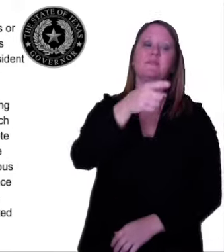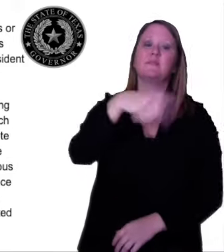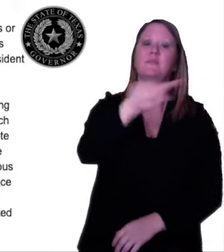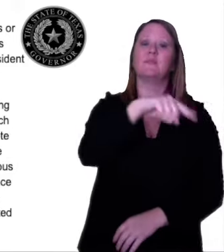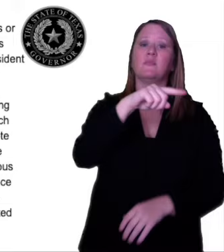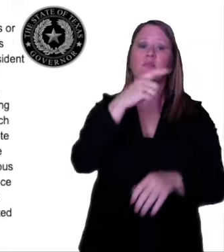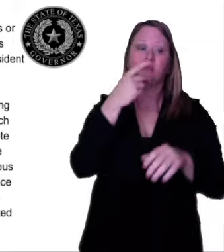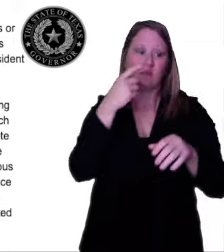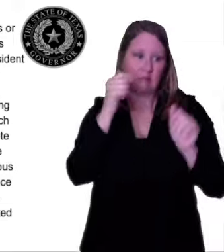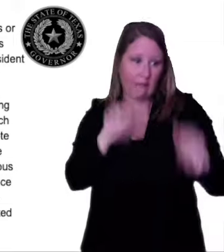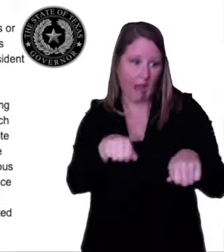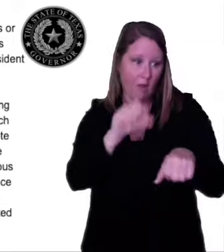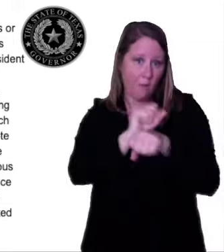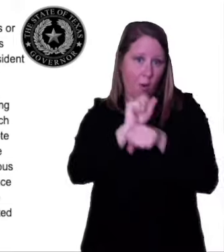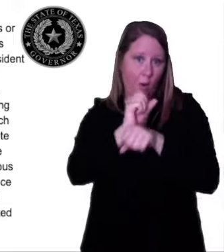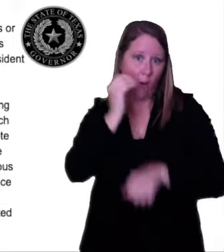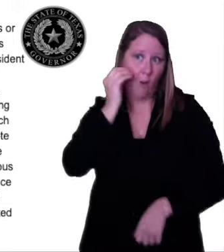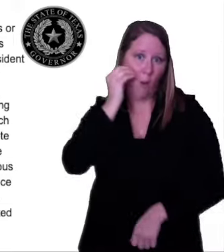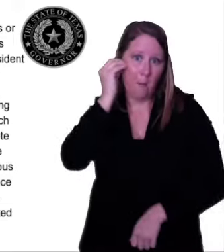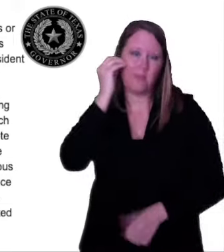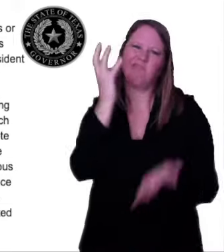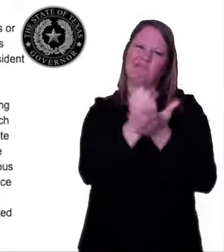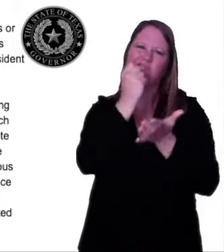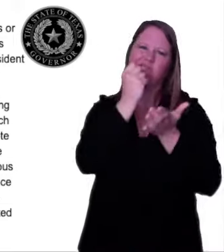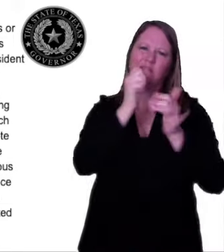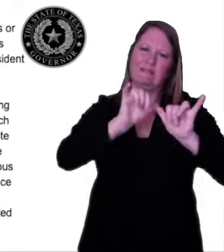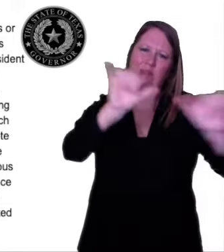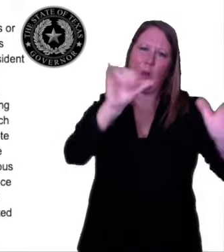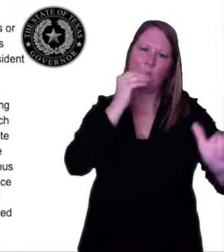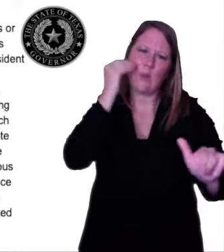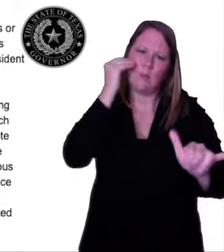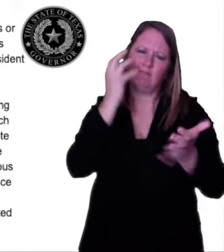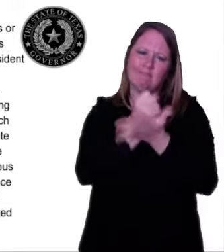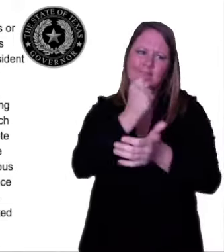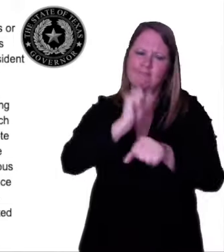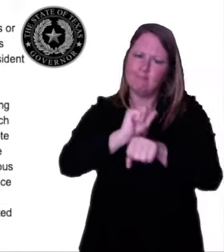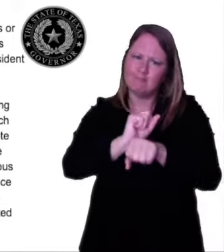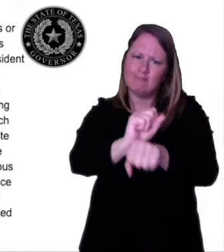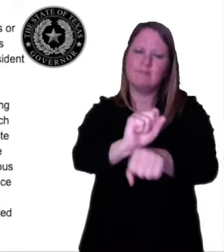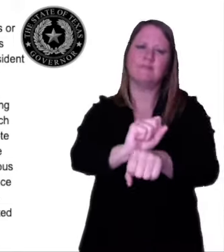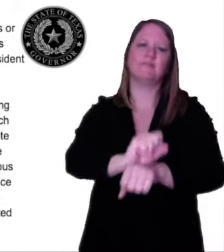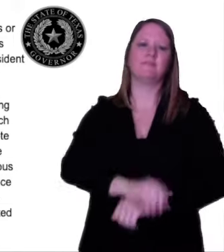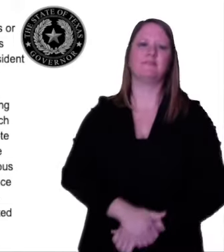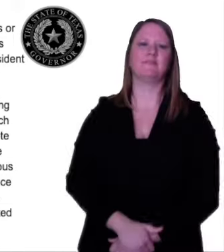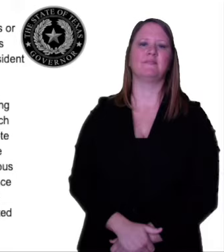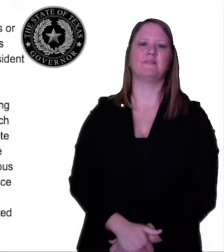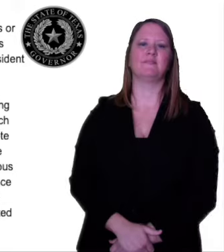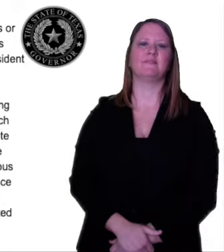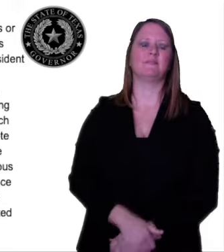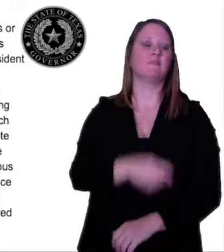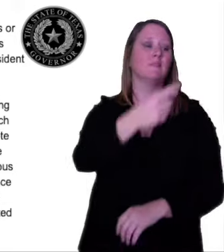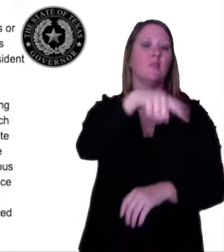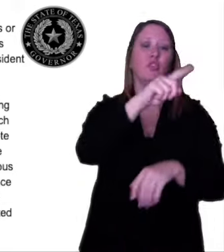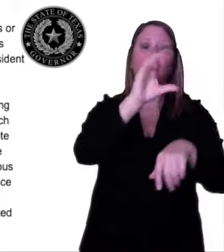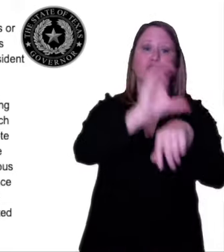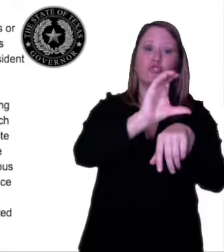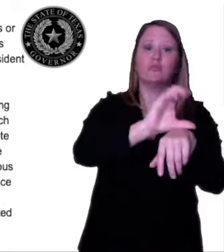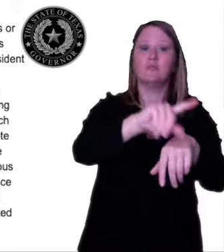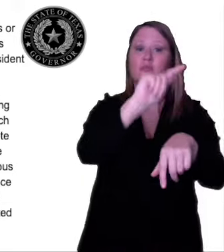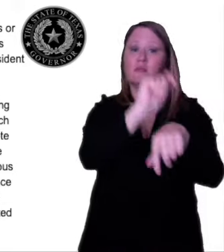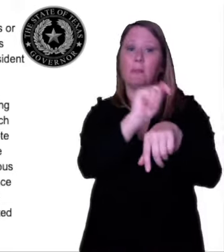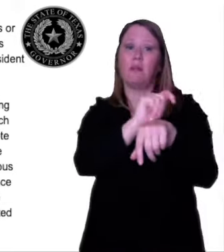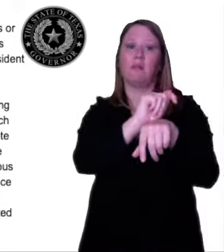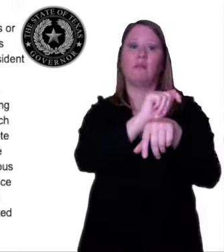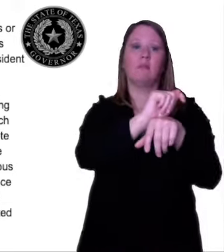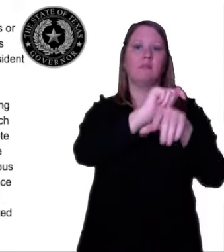be provided through remote telework from home unless they cannot be provided through remote telework. Religious services